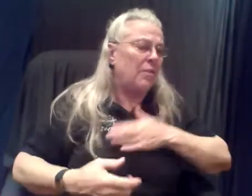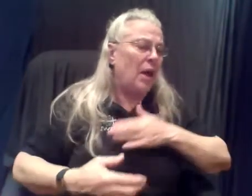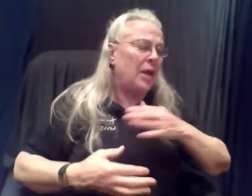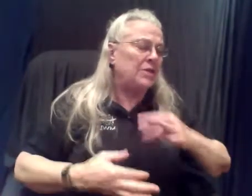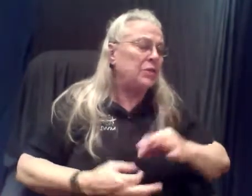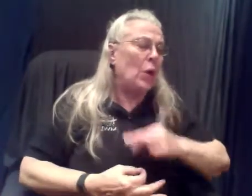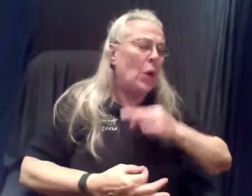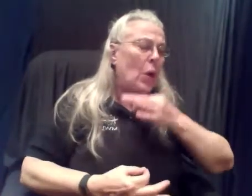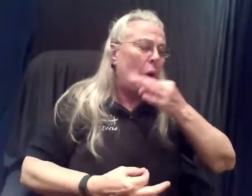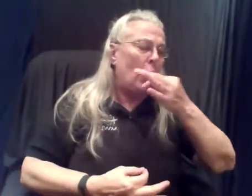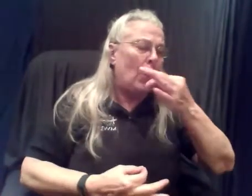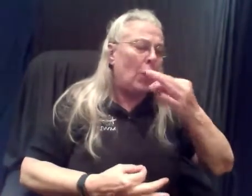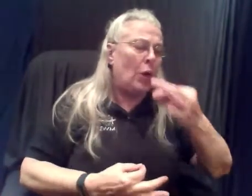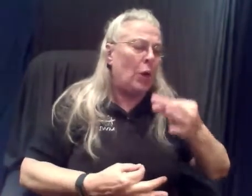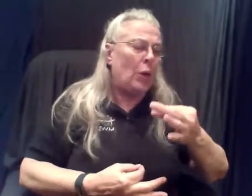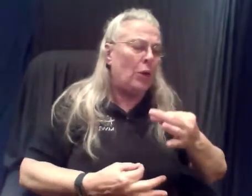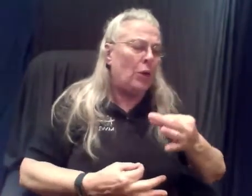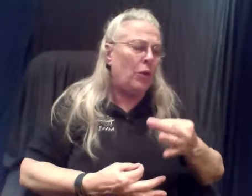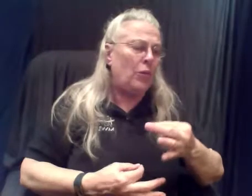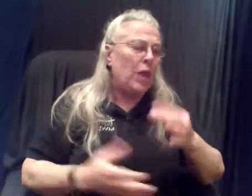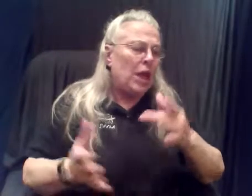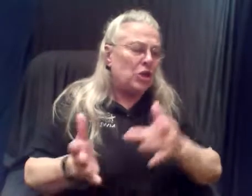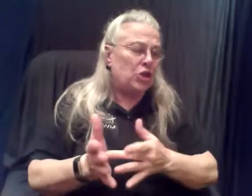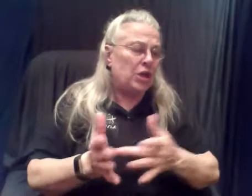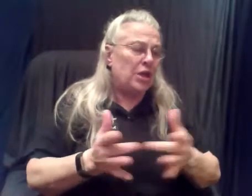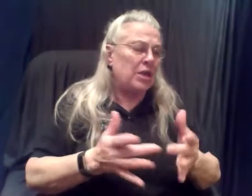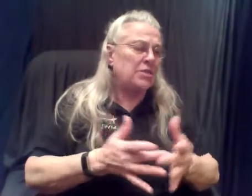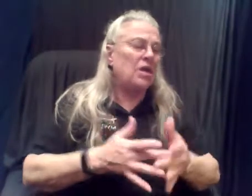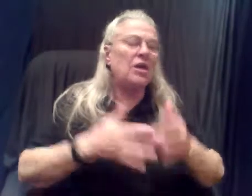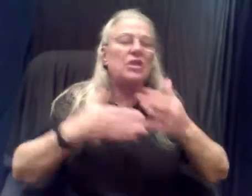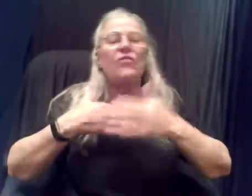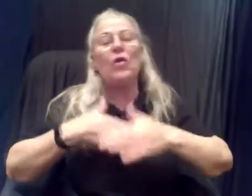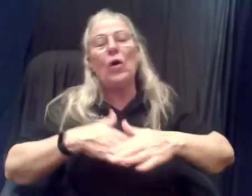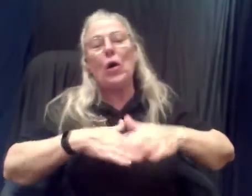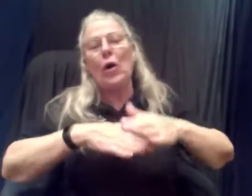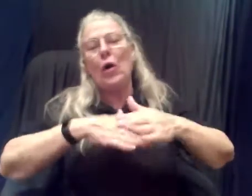my soul. Jesus, flow